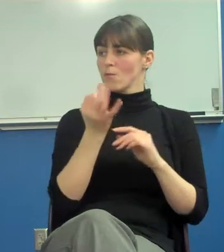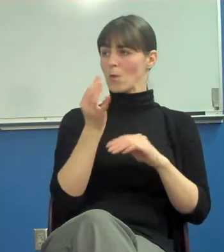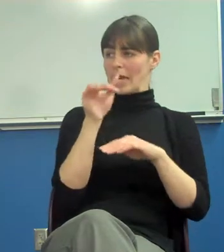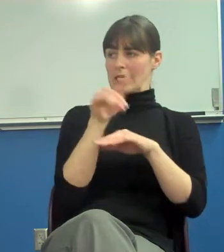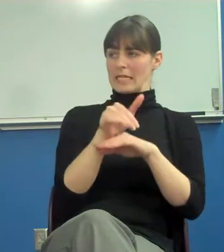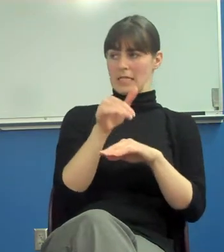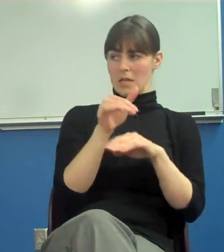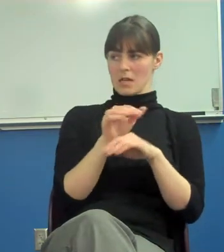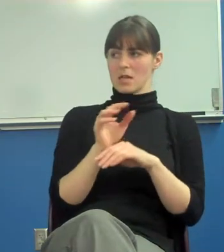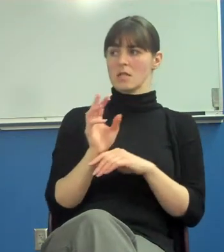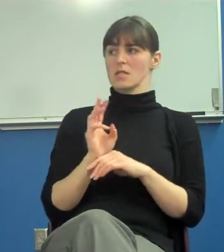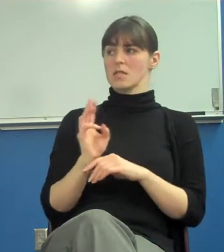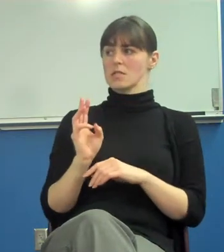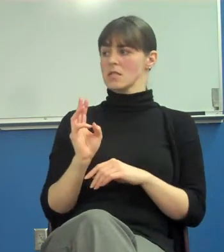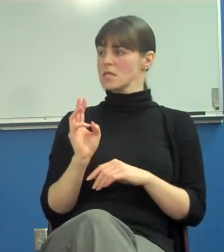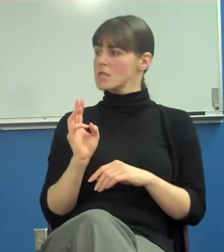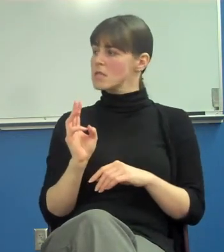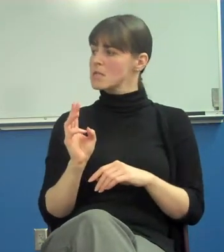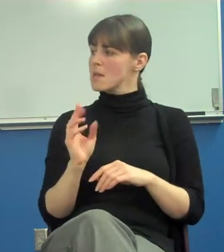For a Friday night.